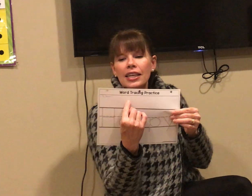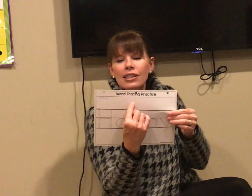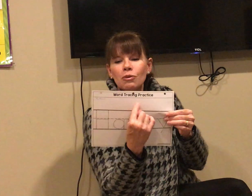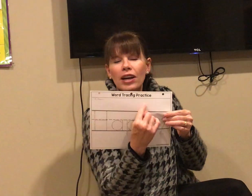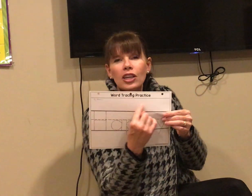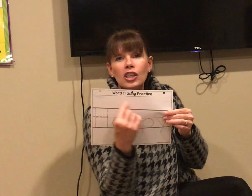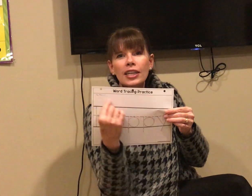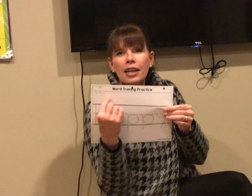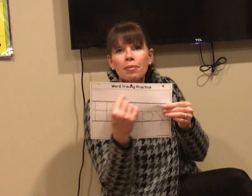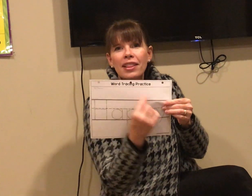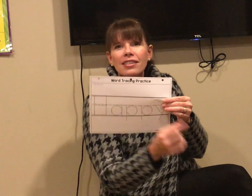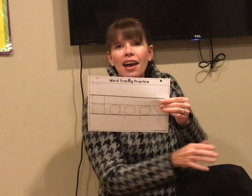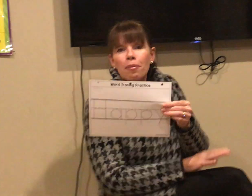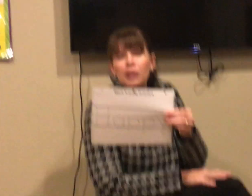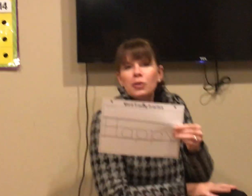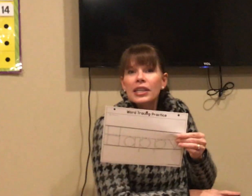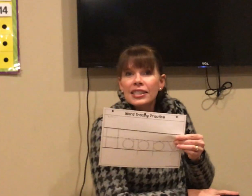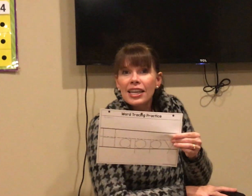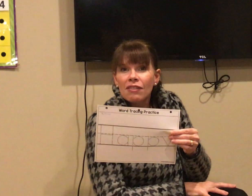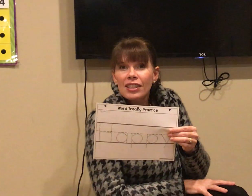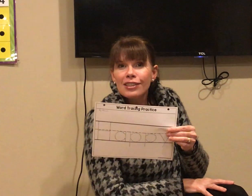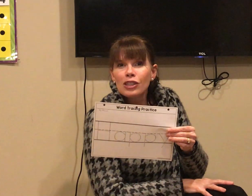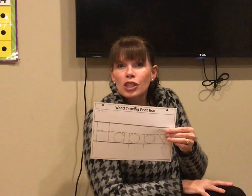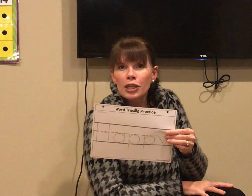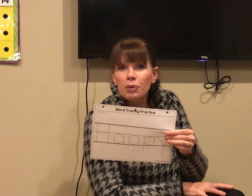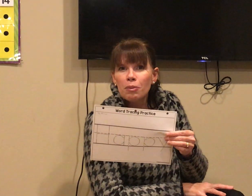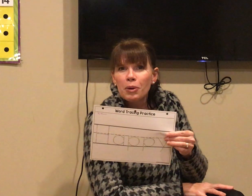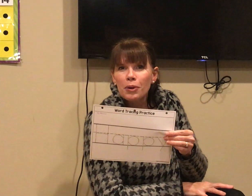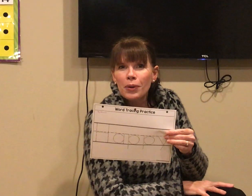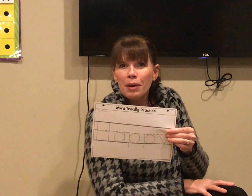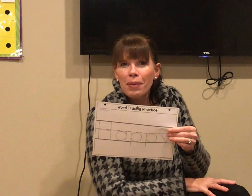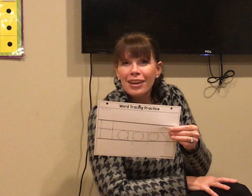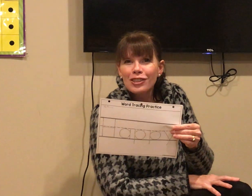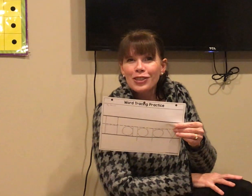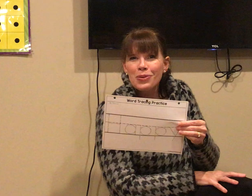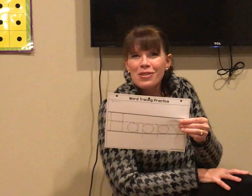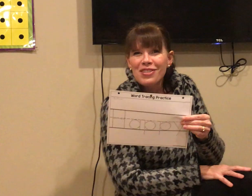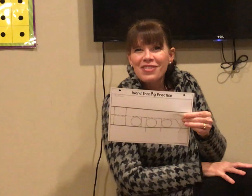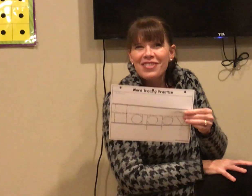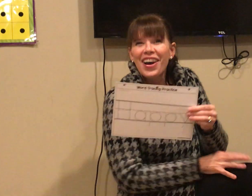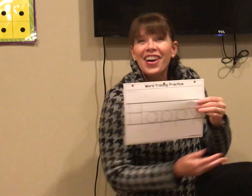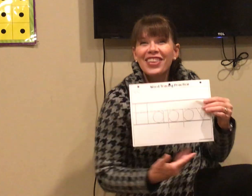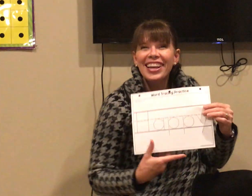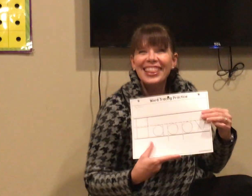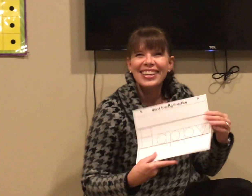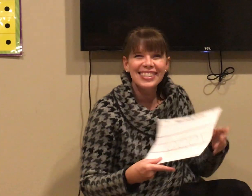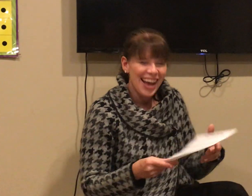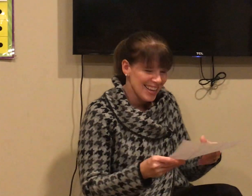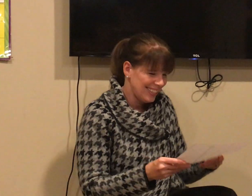please write your name at the top. And you can save these to share with me when we get back to school. All right. Thanks, guys.